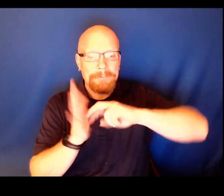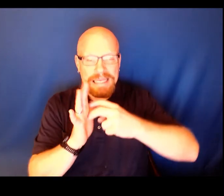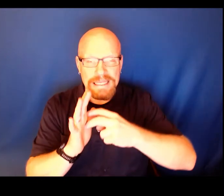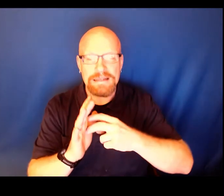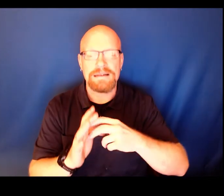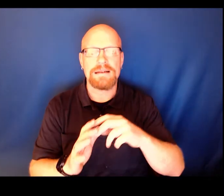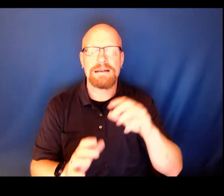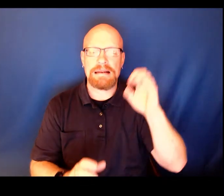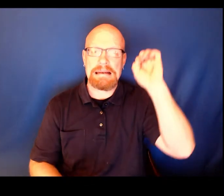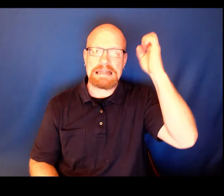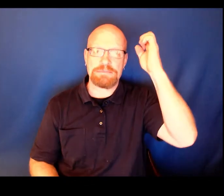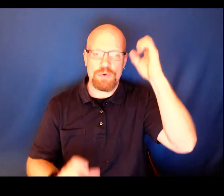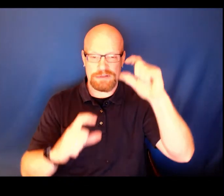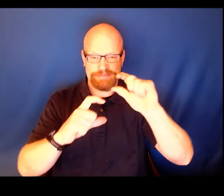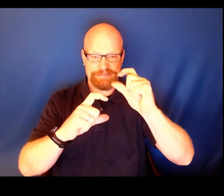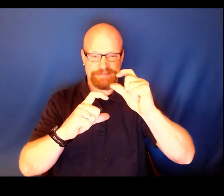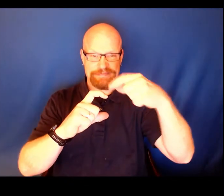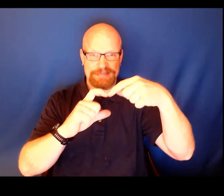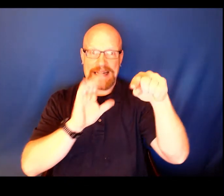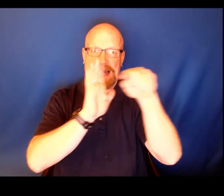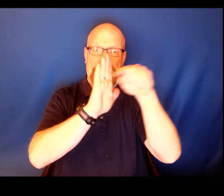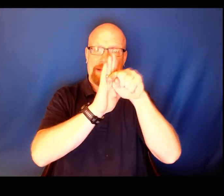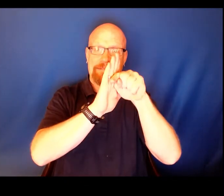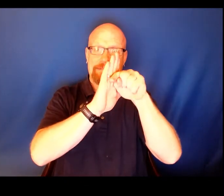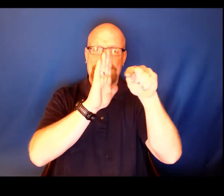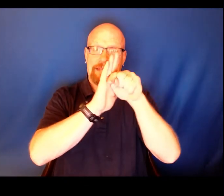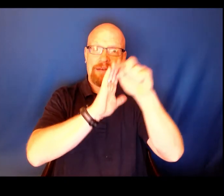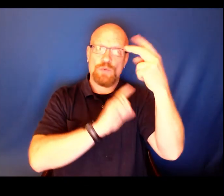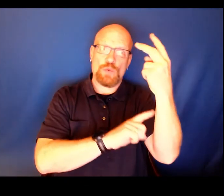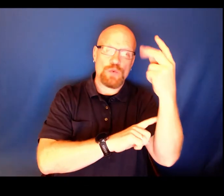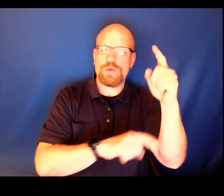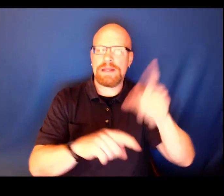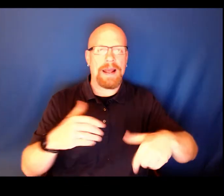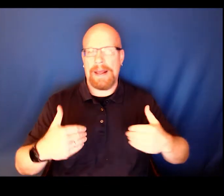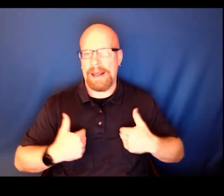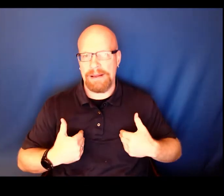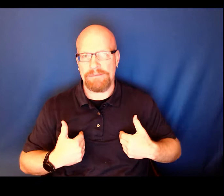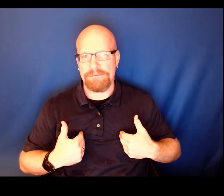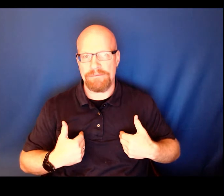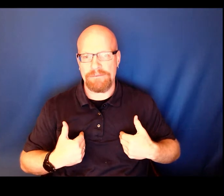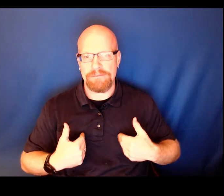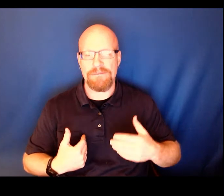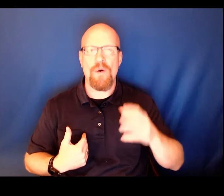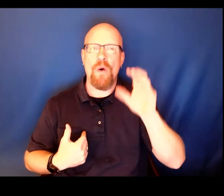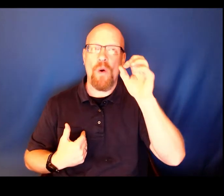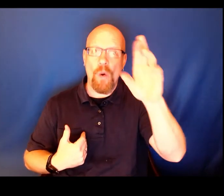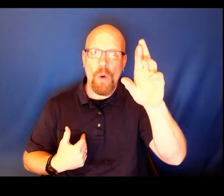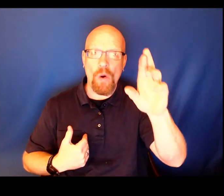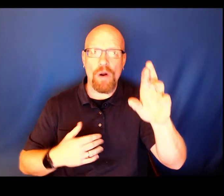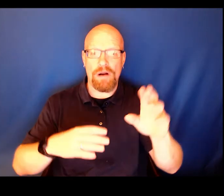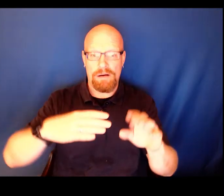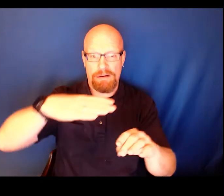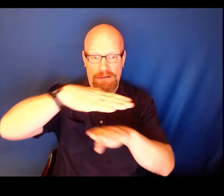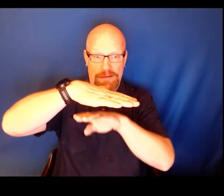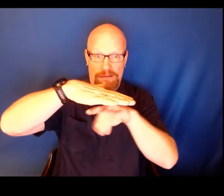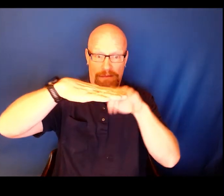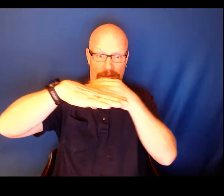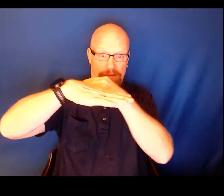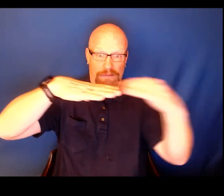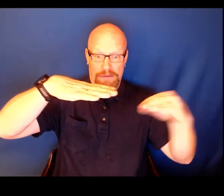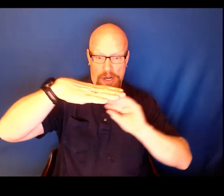Okay, so what it means is the exponent cannot be negative, like x to the